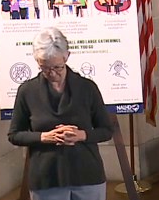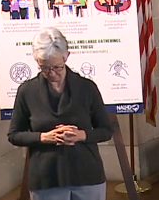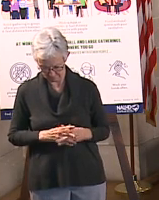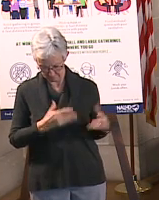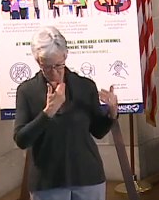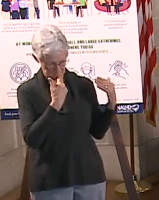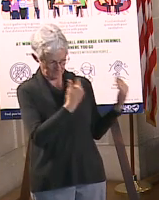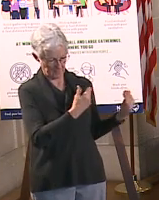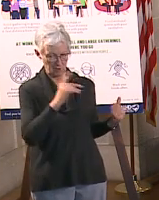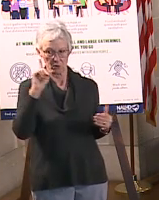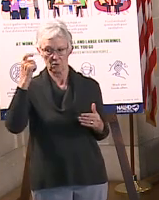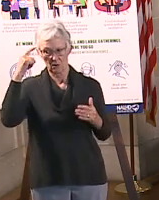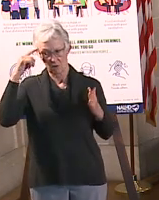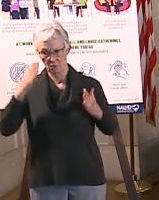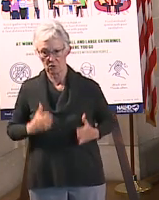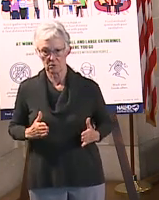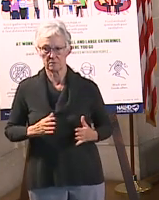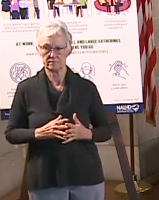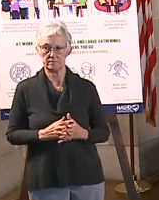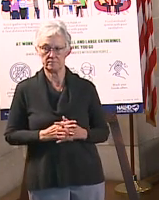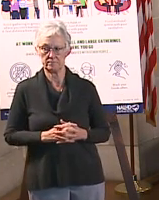Thank you, Governor Ricketts.